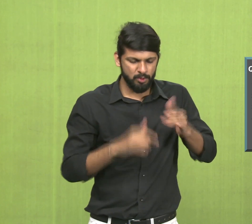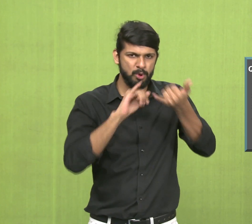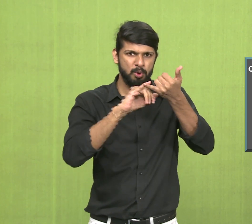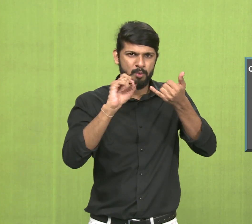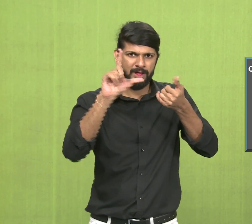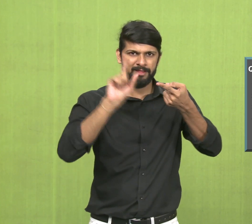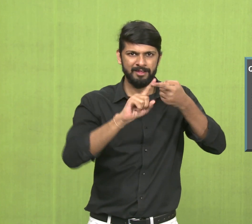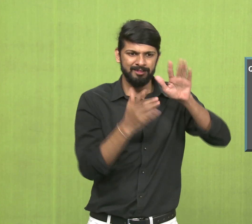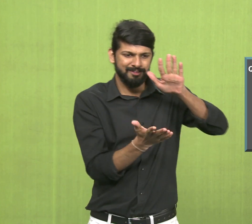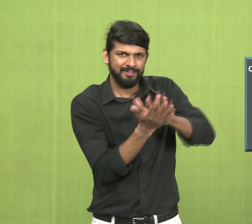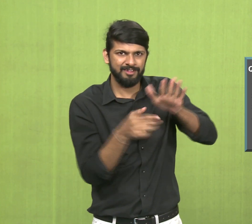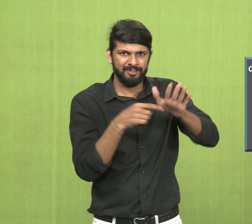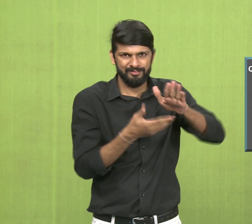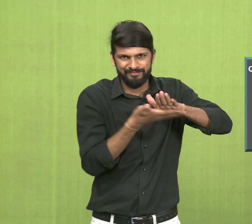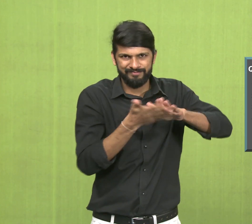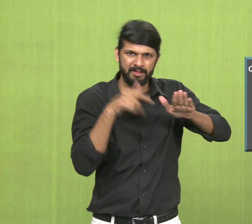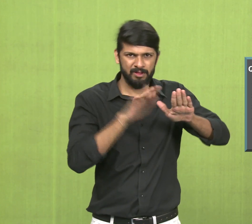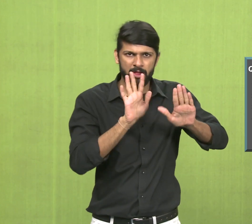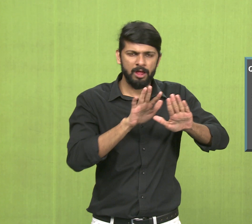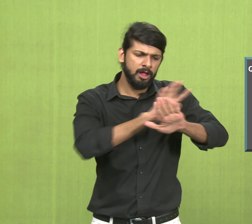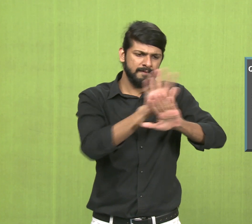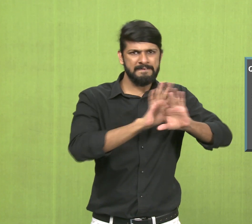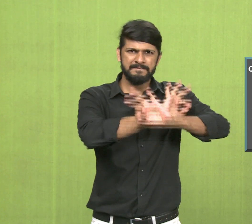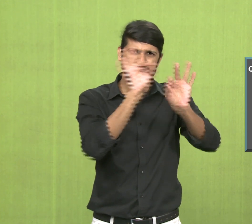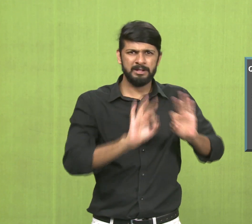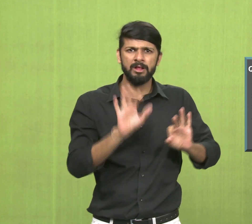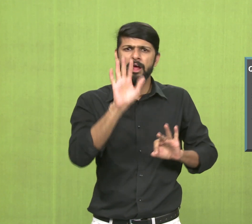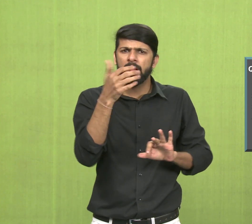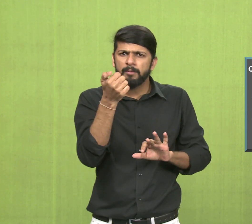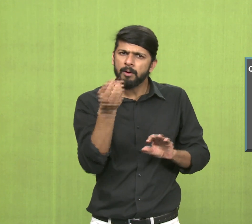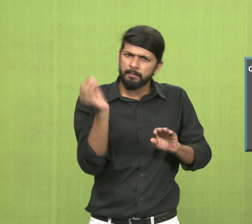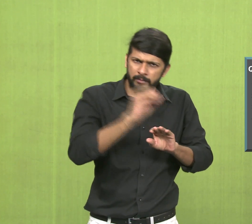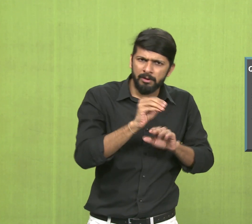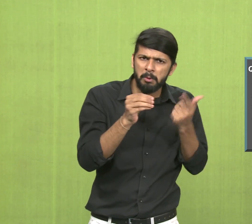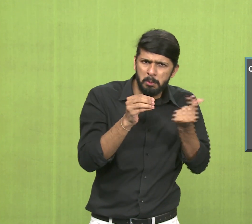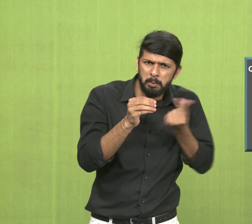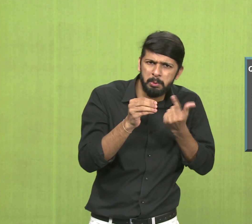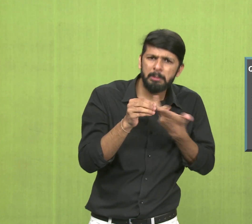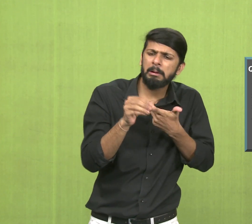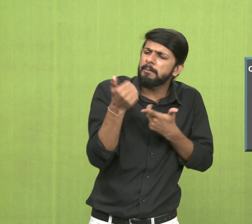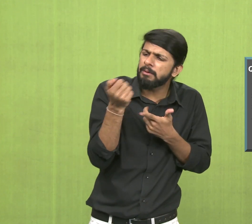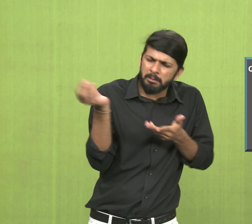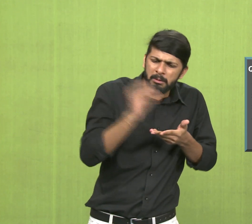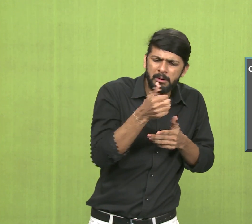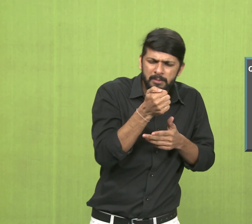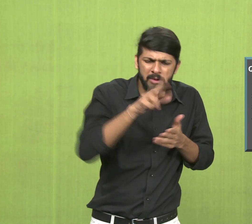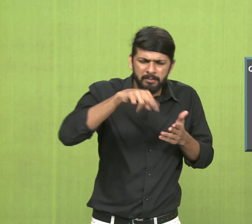Why is a brush or pen used in this technique?